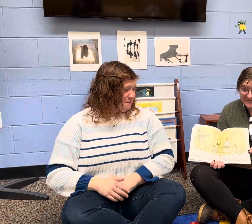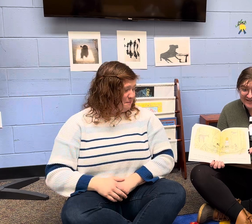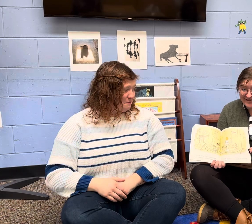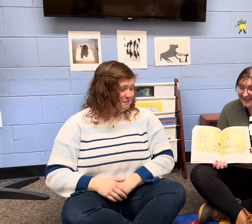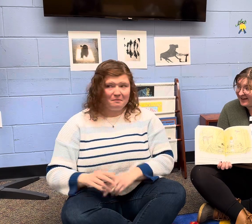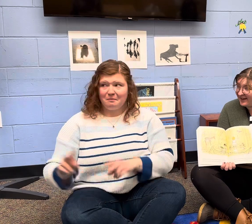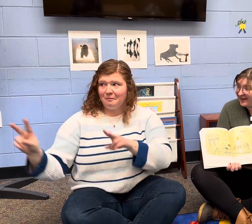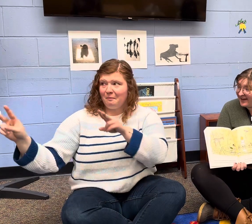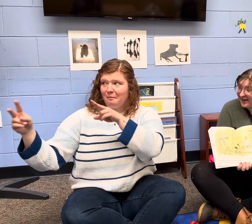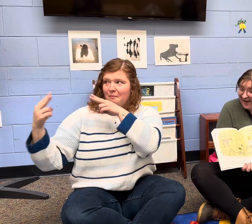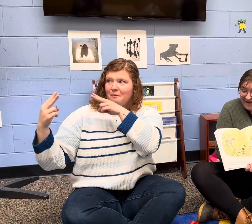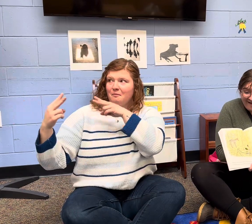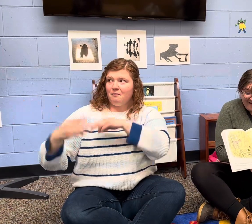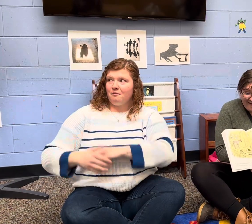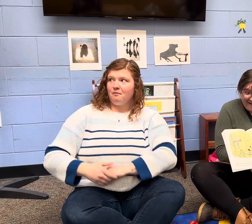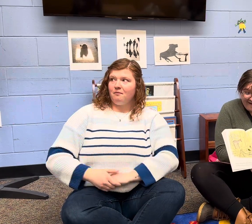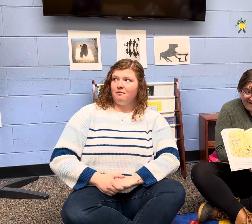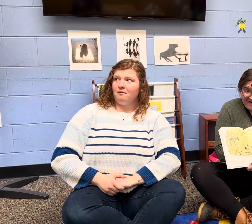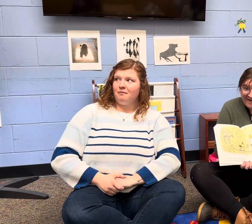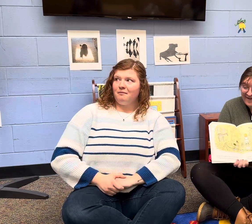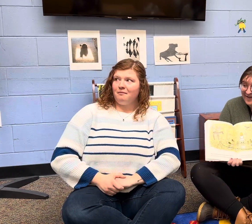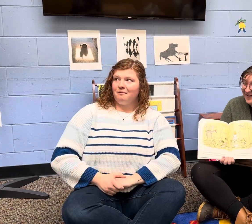looked at me.